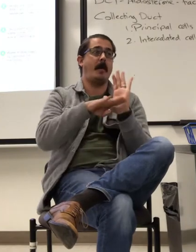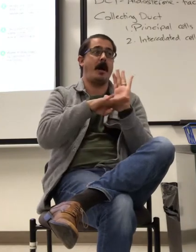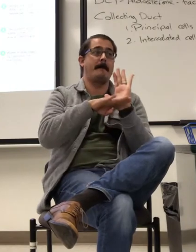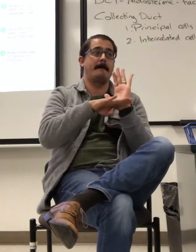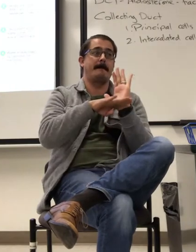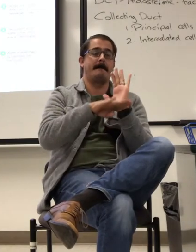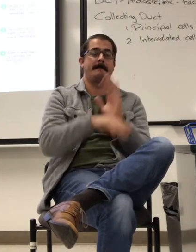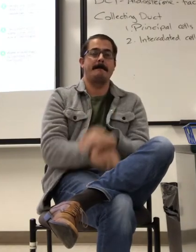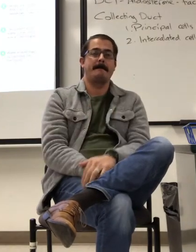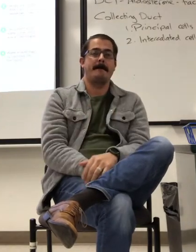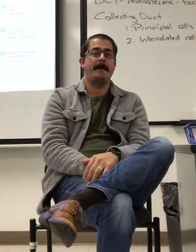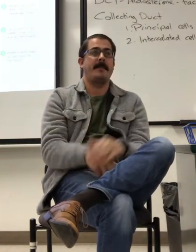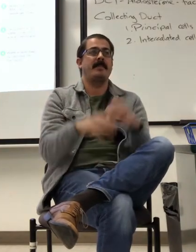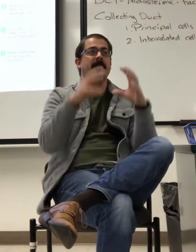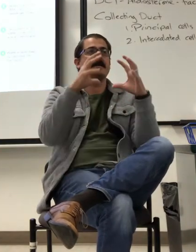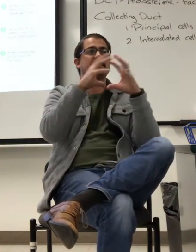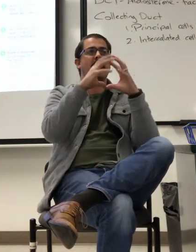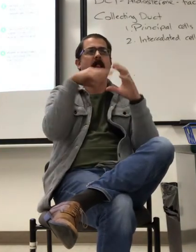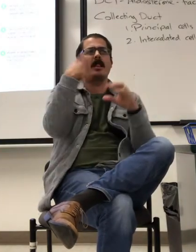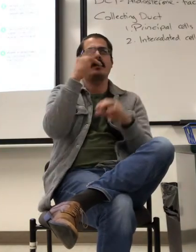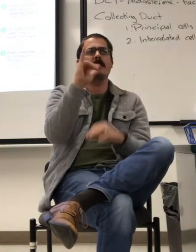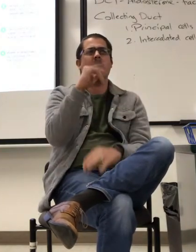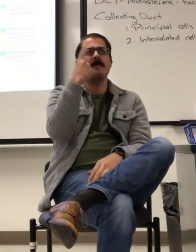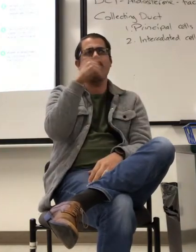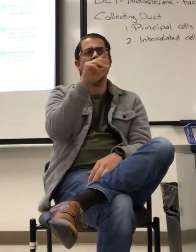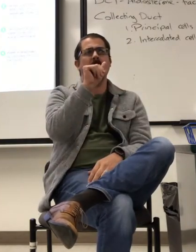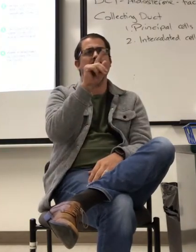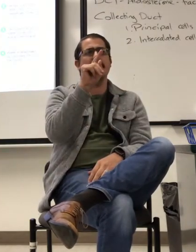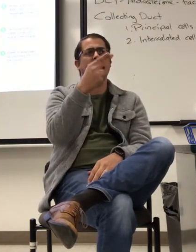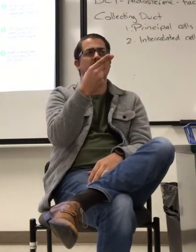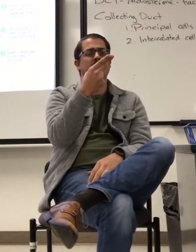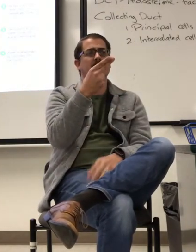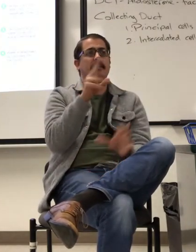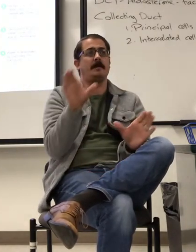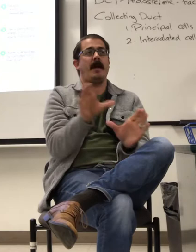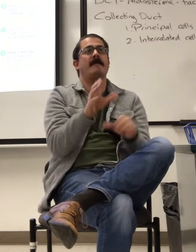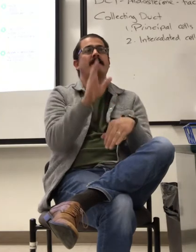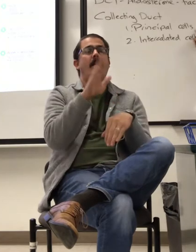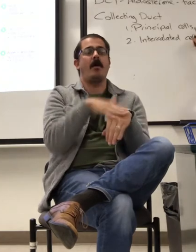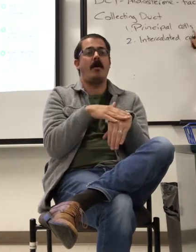here's the cell physiology of ADH that acts on